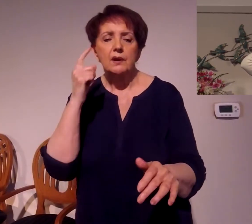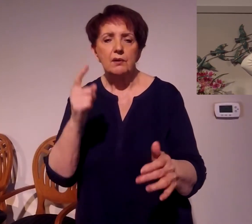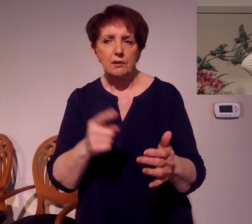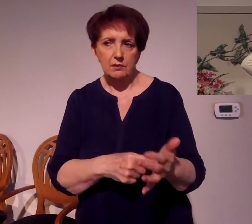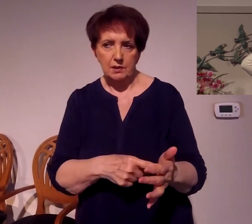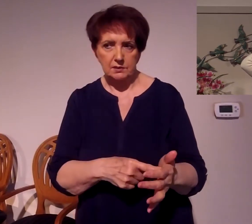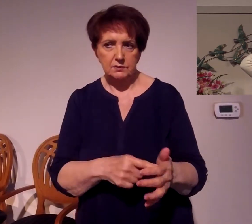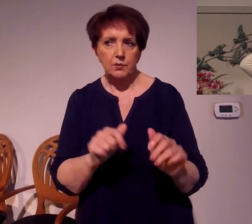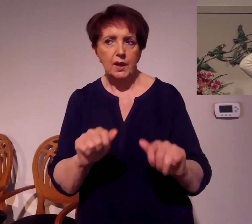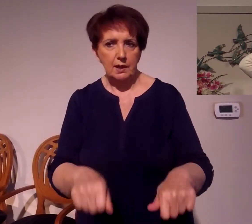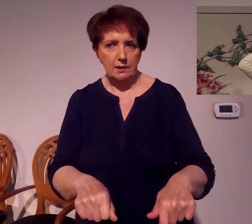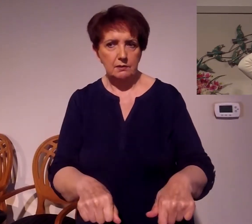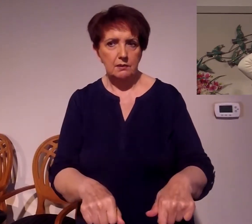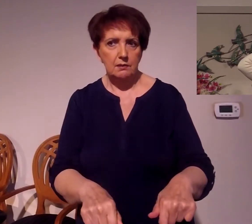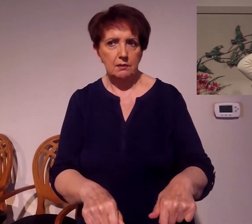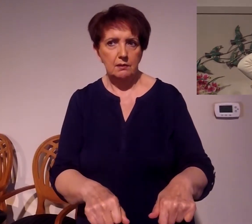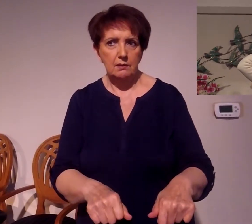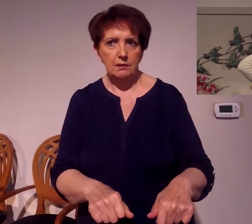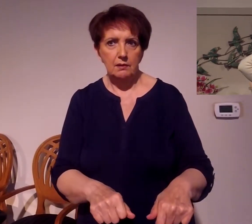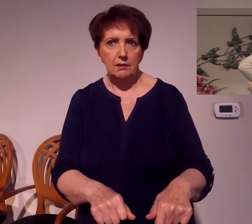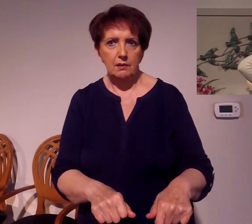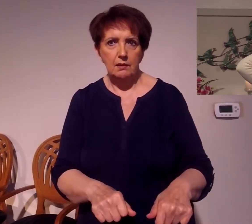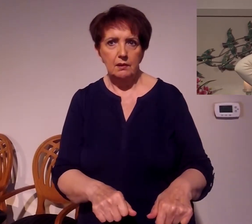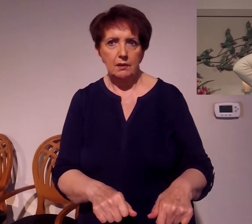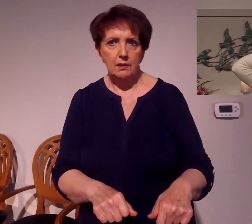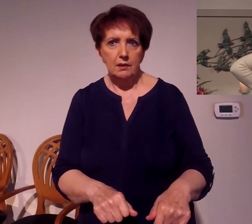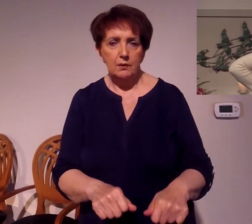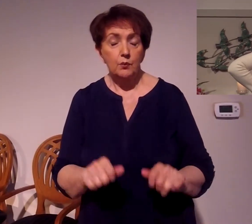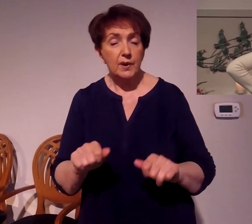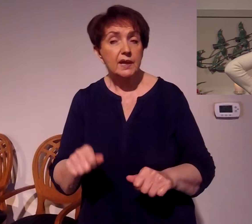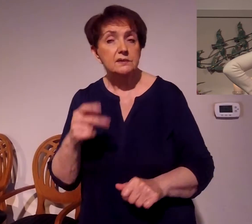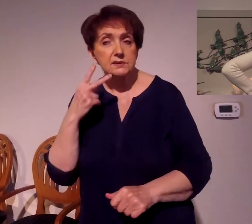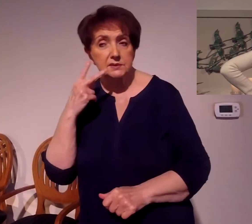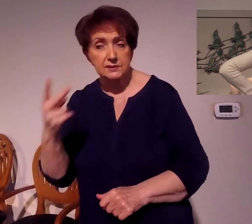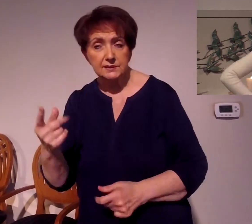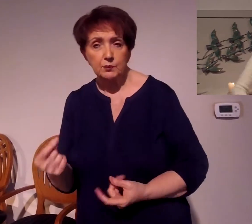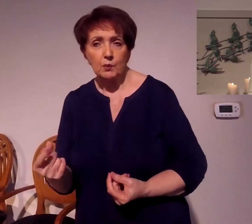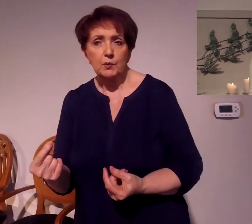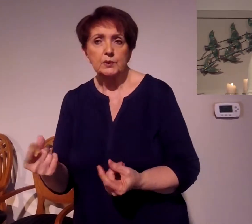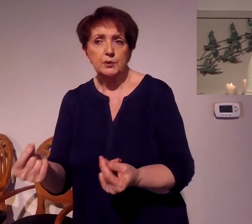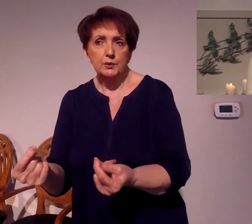things. And we can see what we are doing,